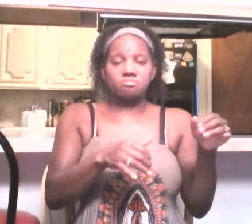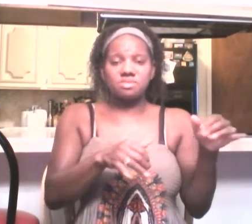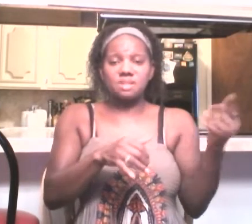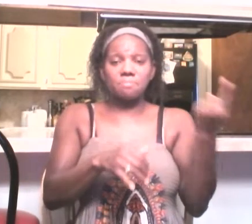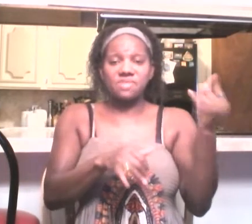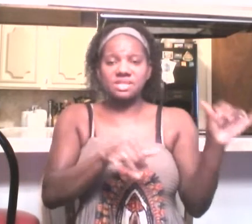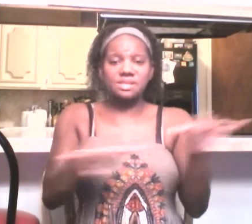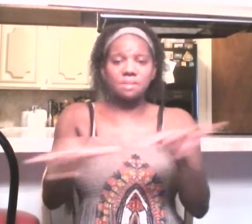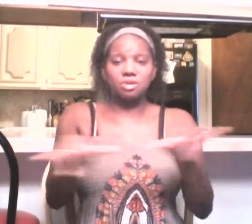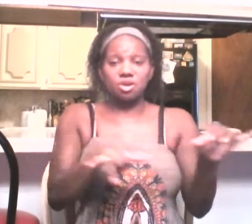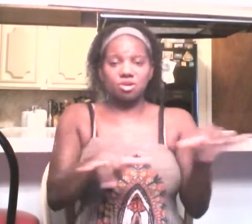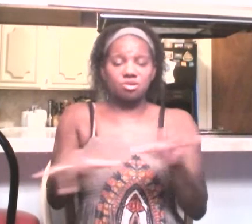something similar,